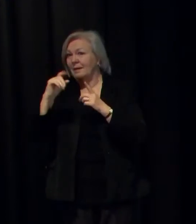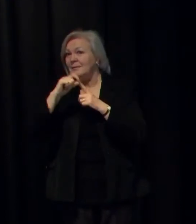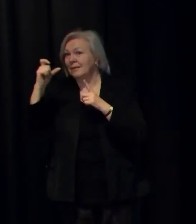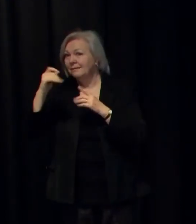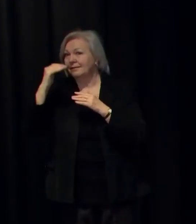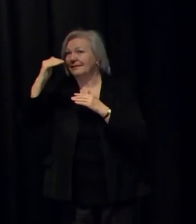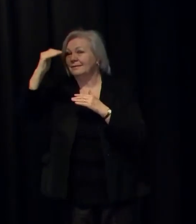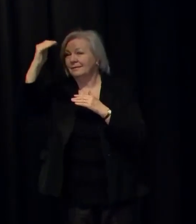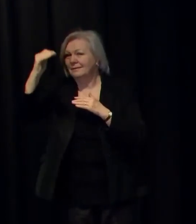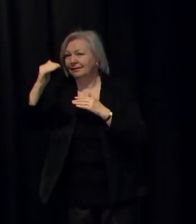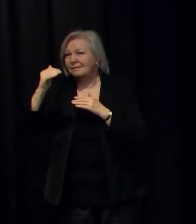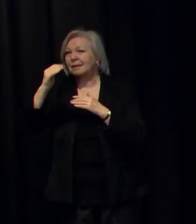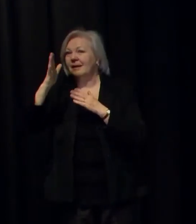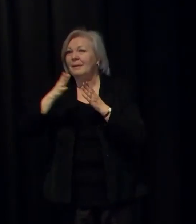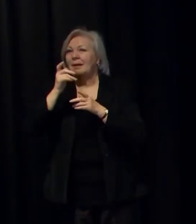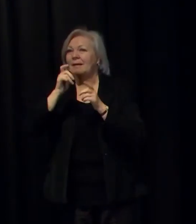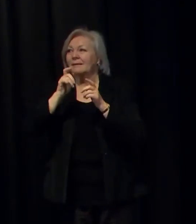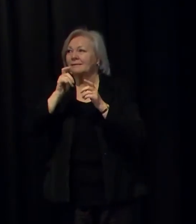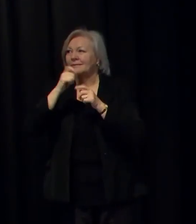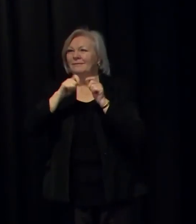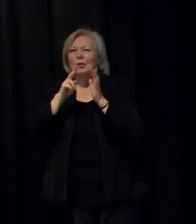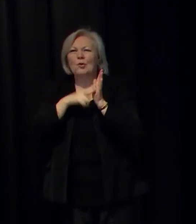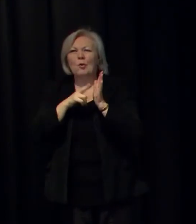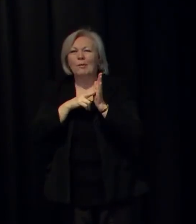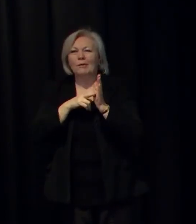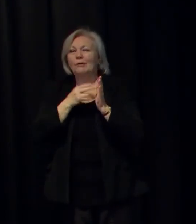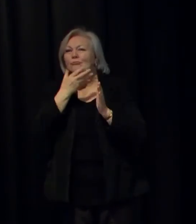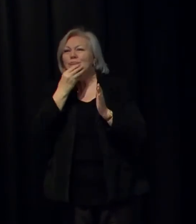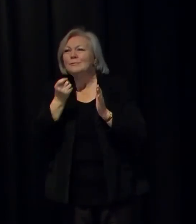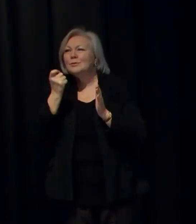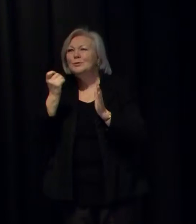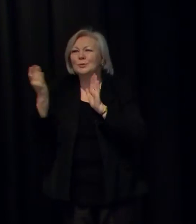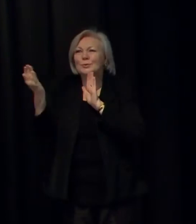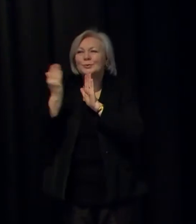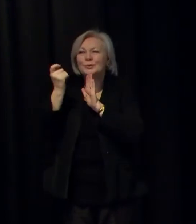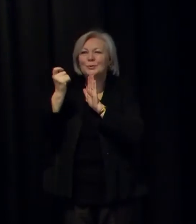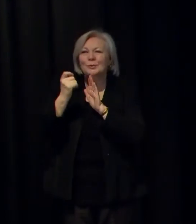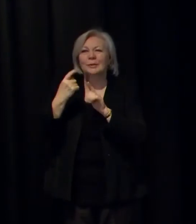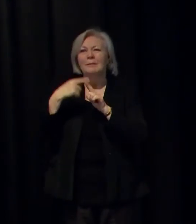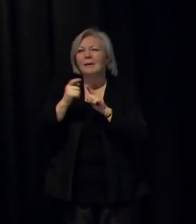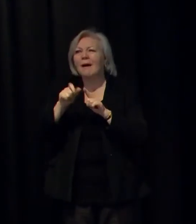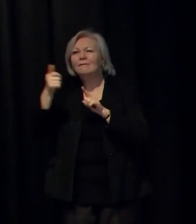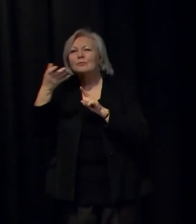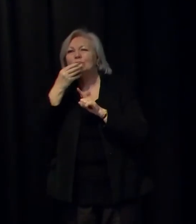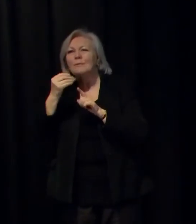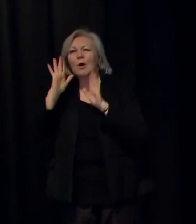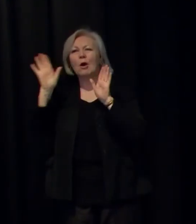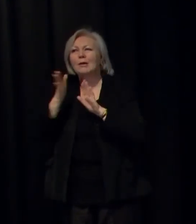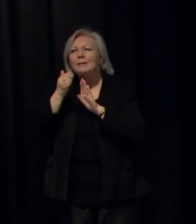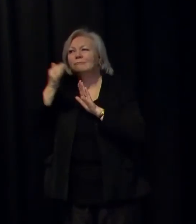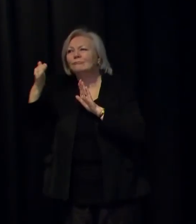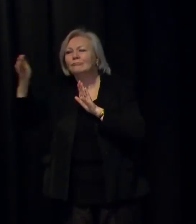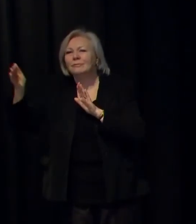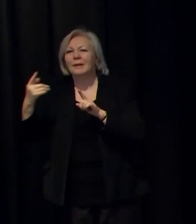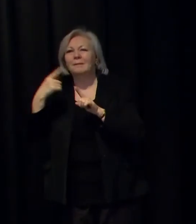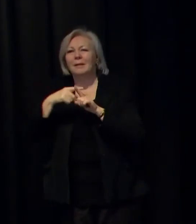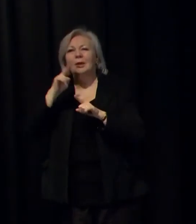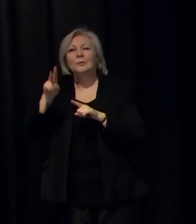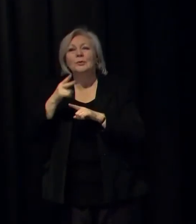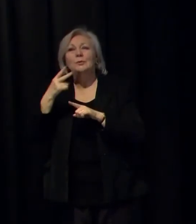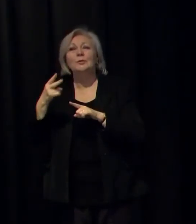up, normalise this, look forward to Christmas and the weeks ahead of Christmas, and indeed look forward to